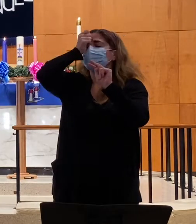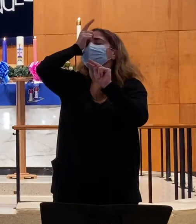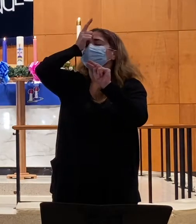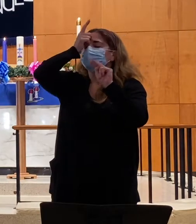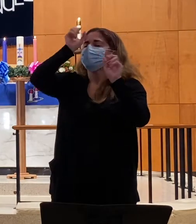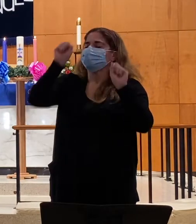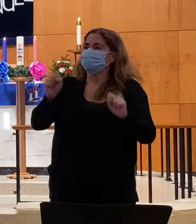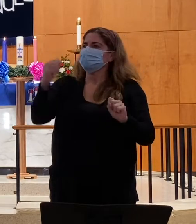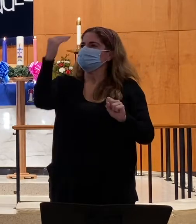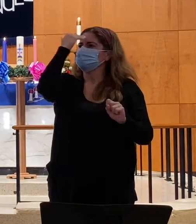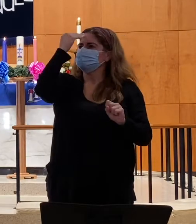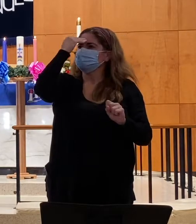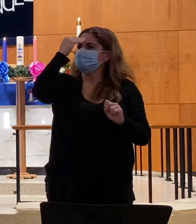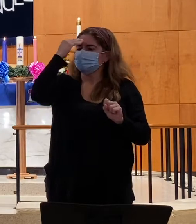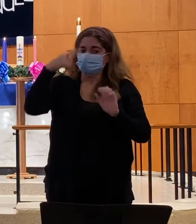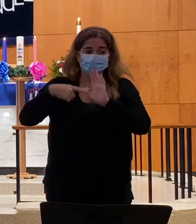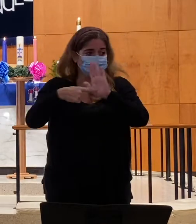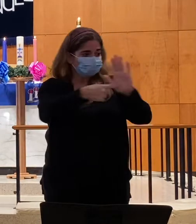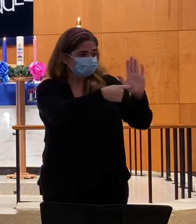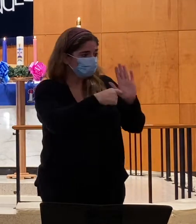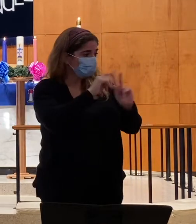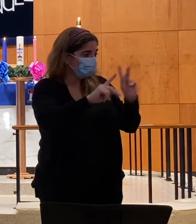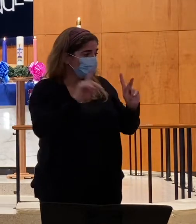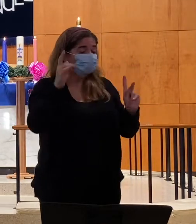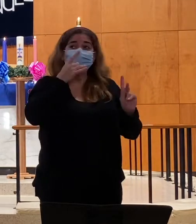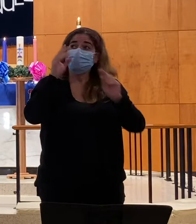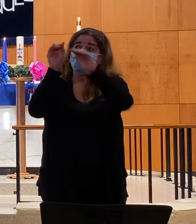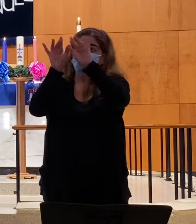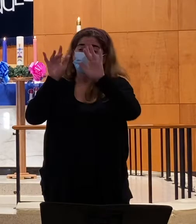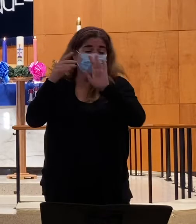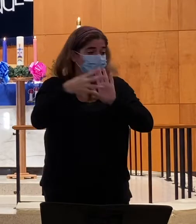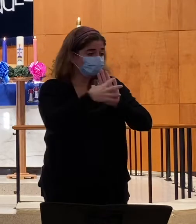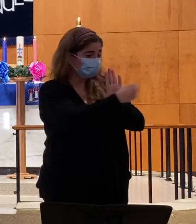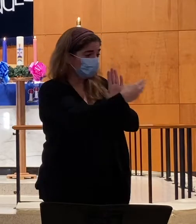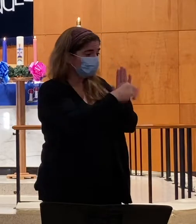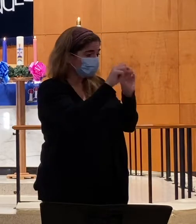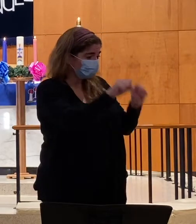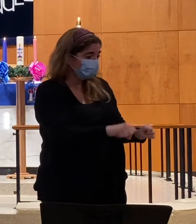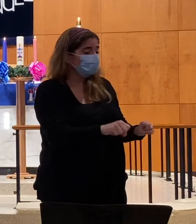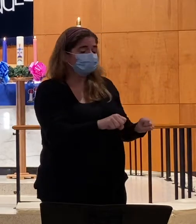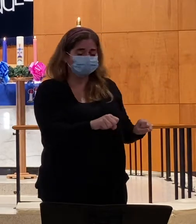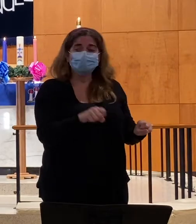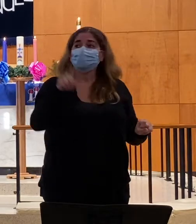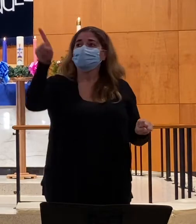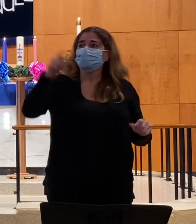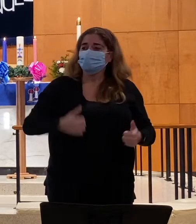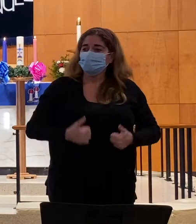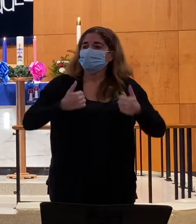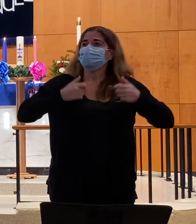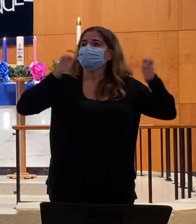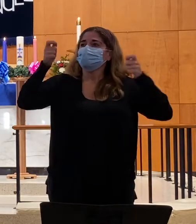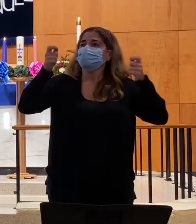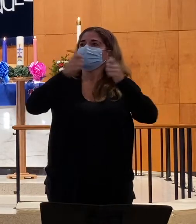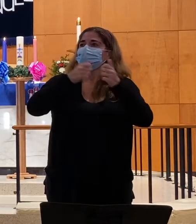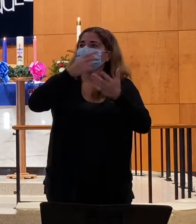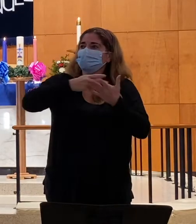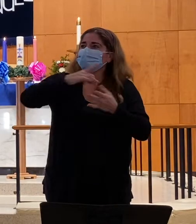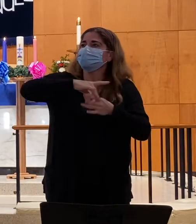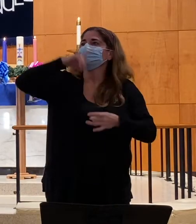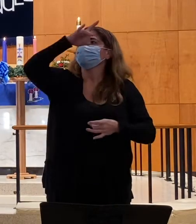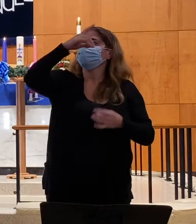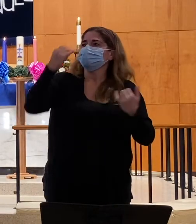may testify to your light. We ask this through Jesus Christ, our Savior and Lord, who lives and reigns with you in the Holy